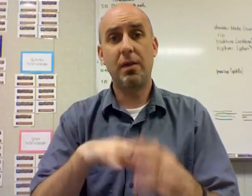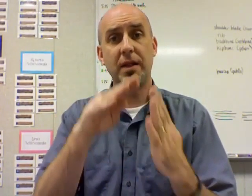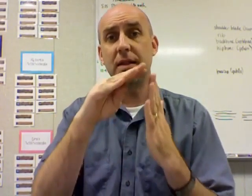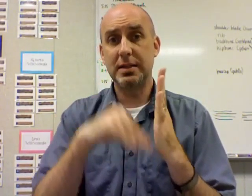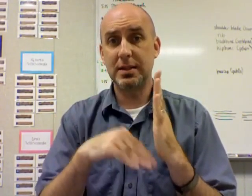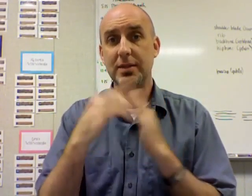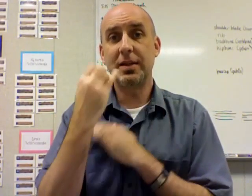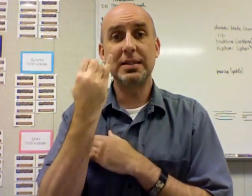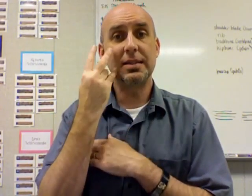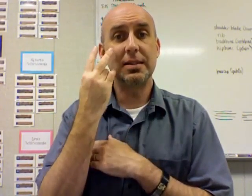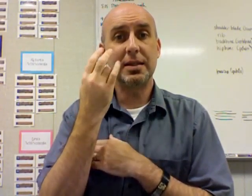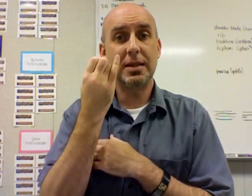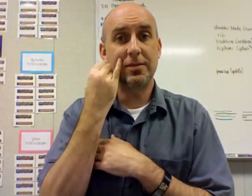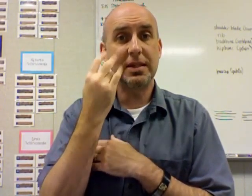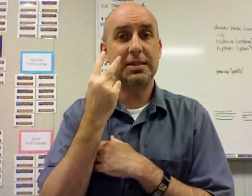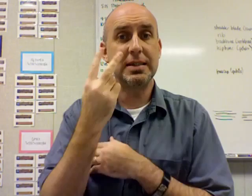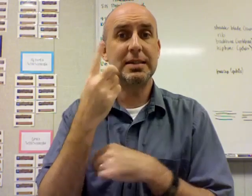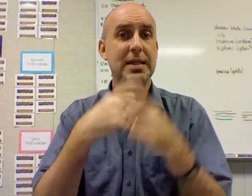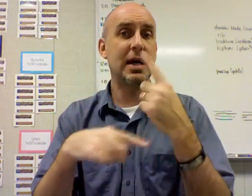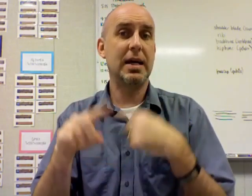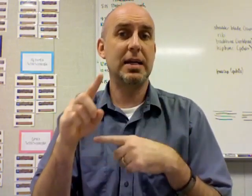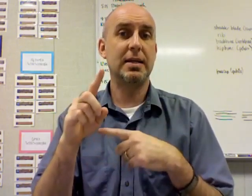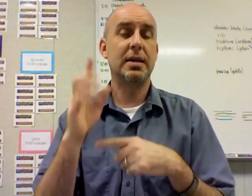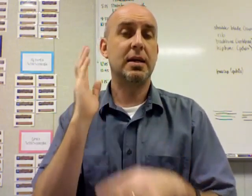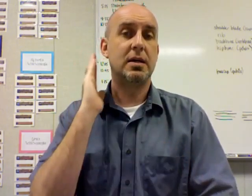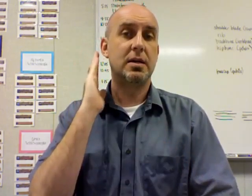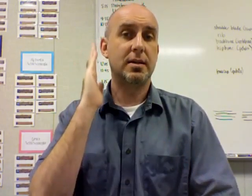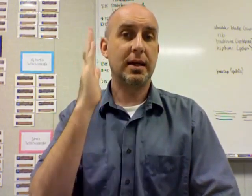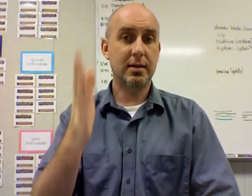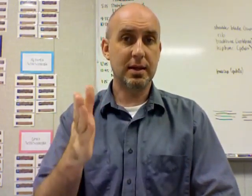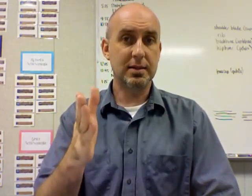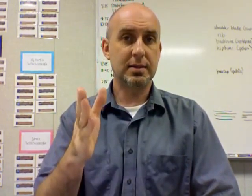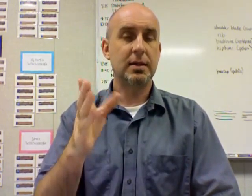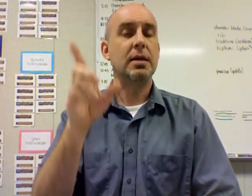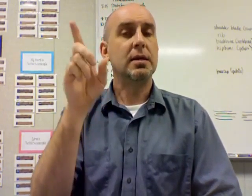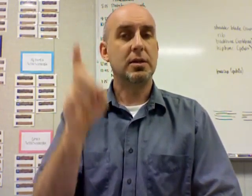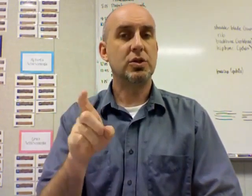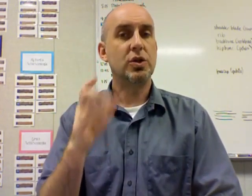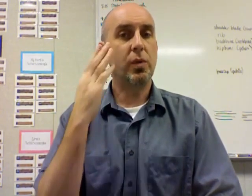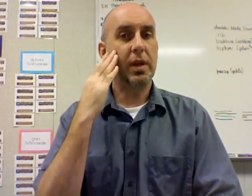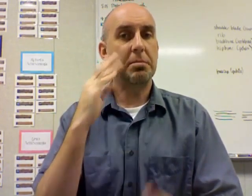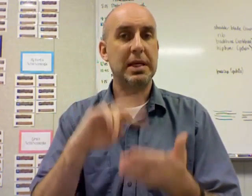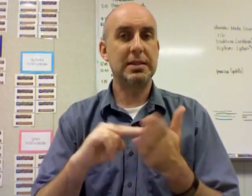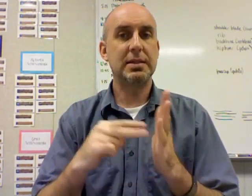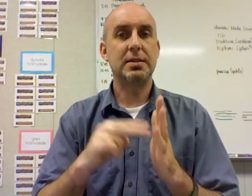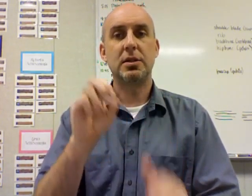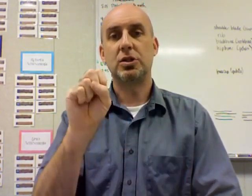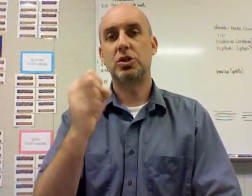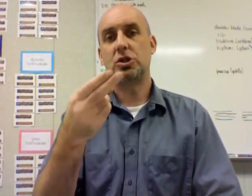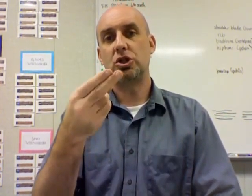the list. If they see the sign like this, they should know that it means